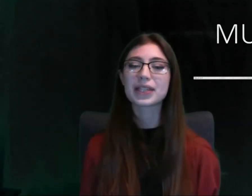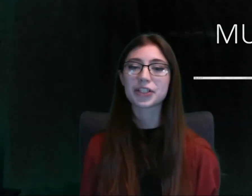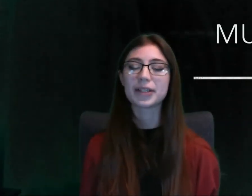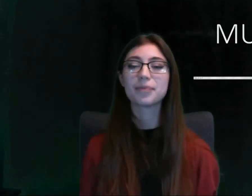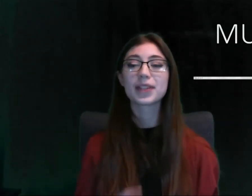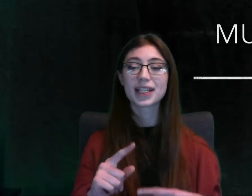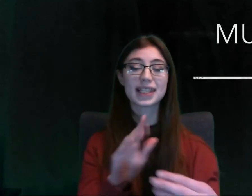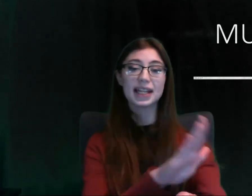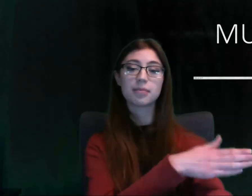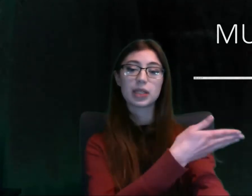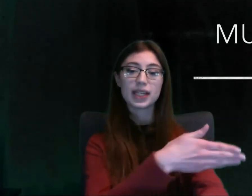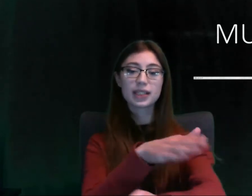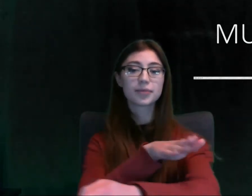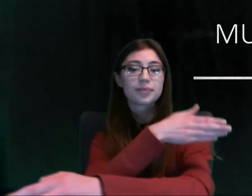Musician, sign music